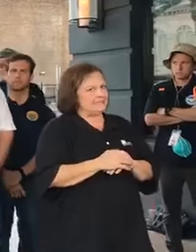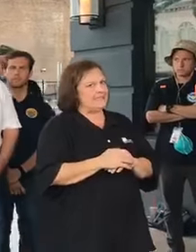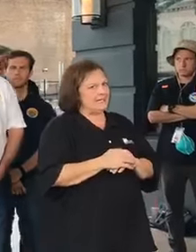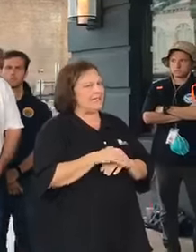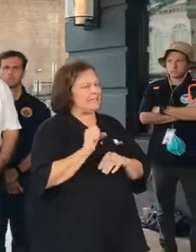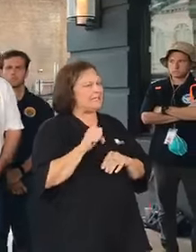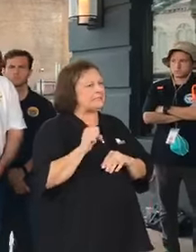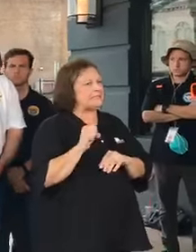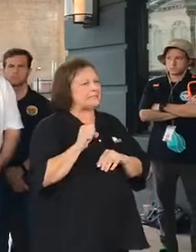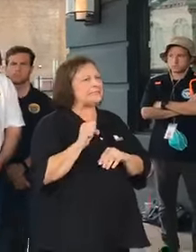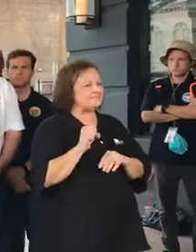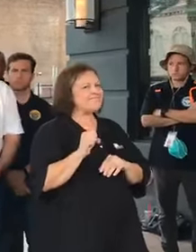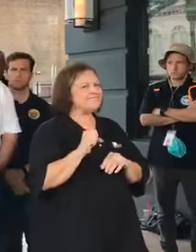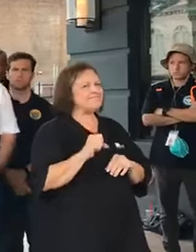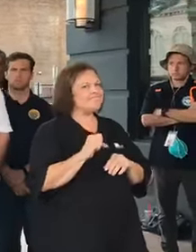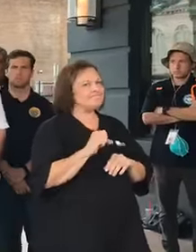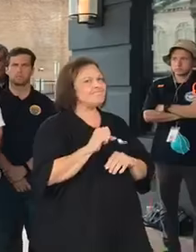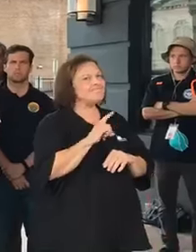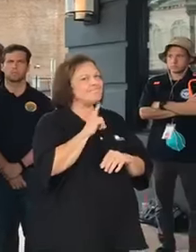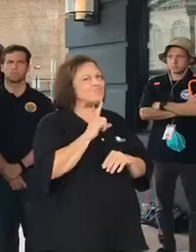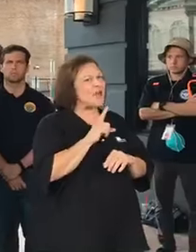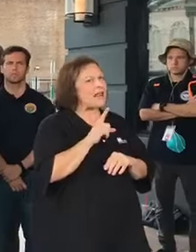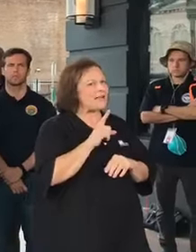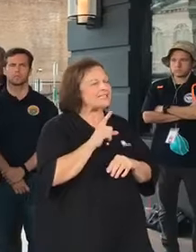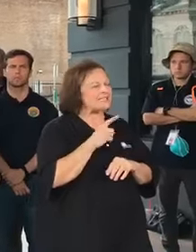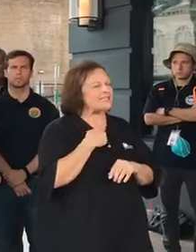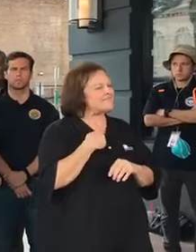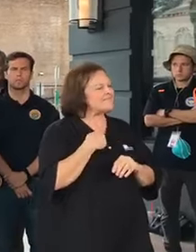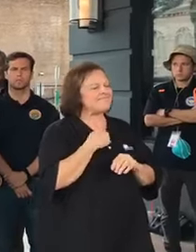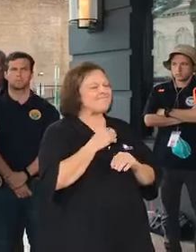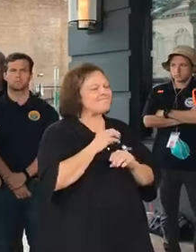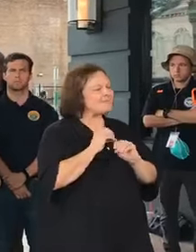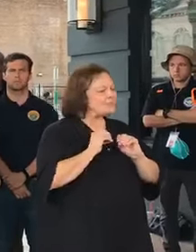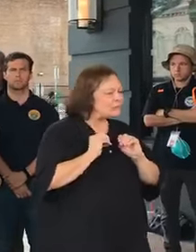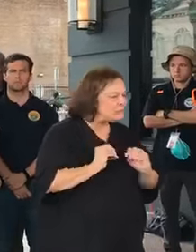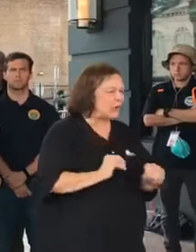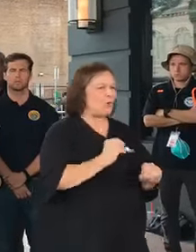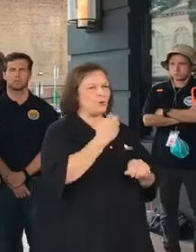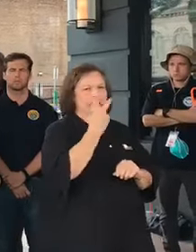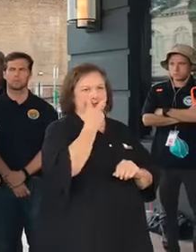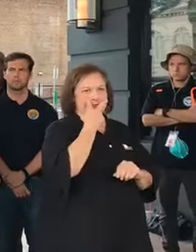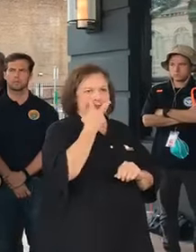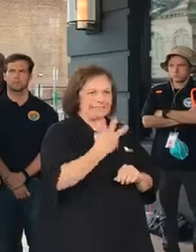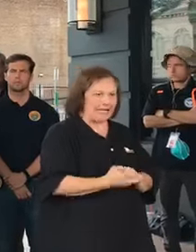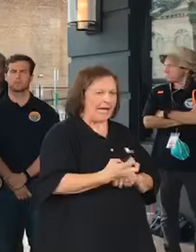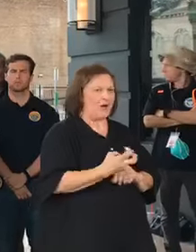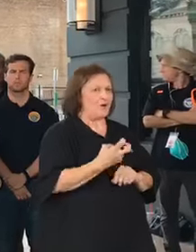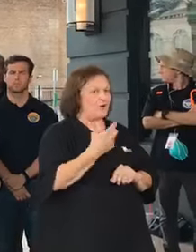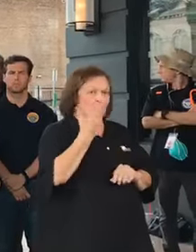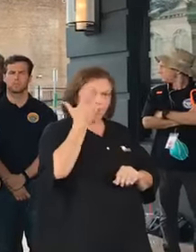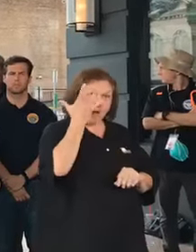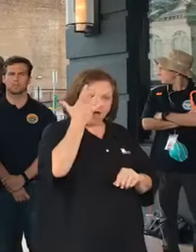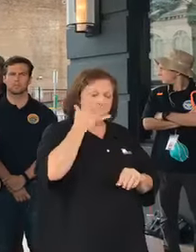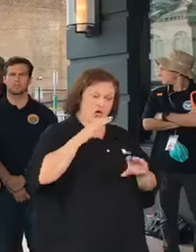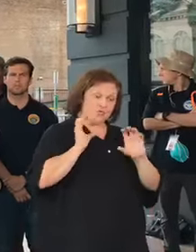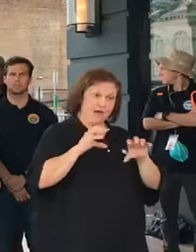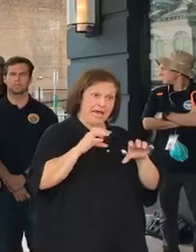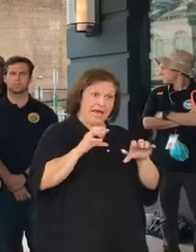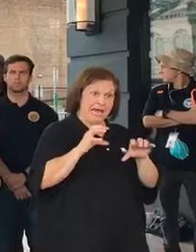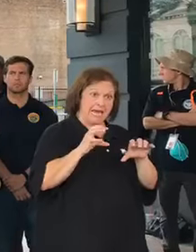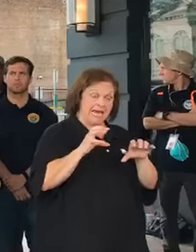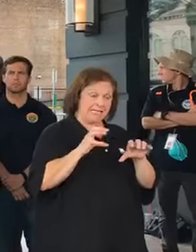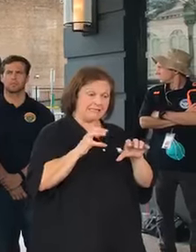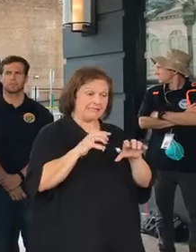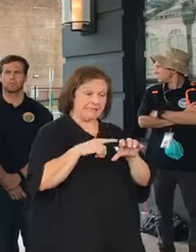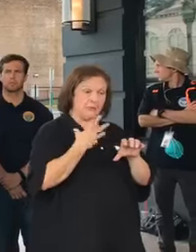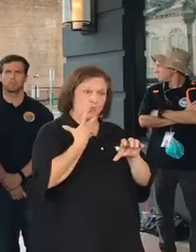good likelihood of further collapse of this building. I have no doubt. We talked about it yesterday. As you get rain, it's going to add water to this building, which